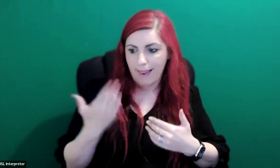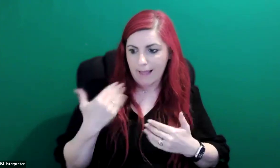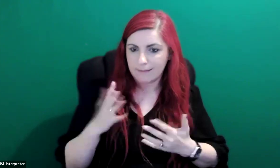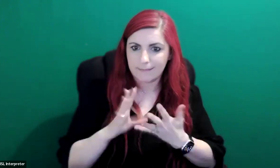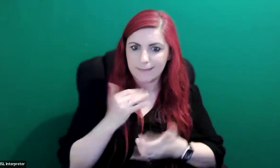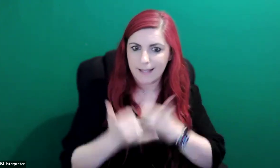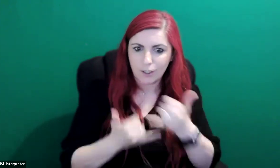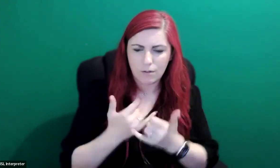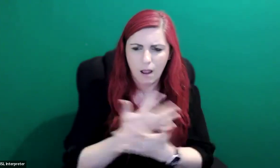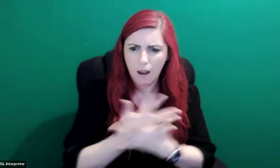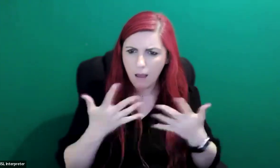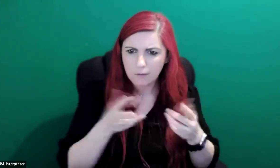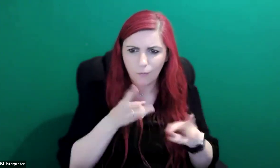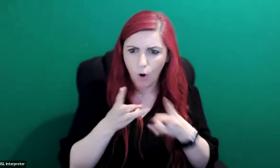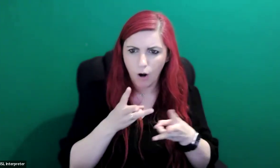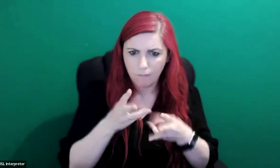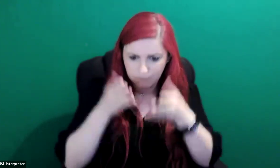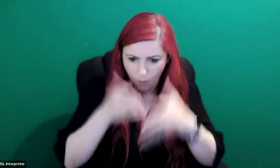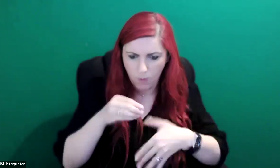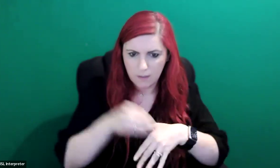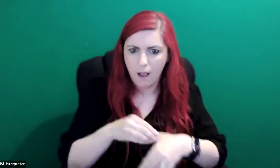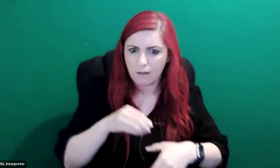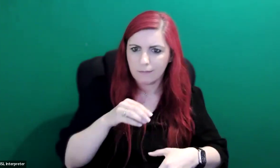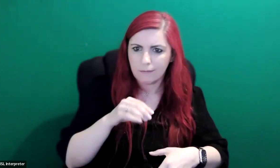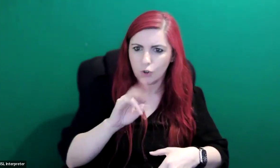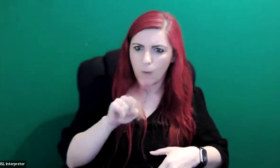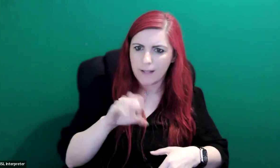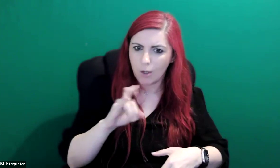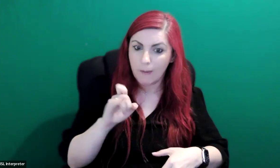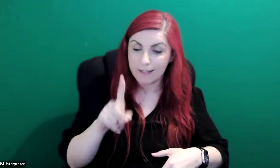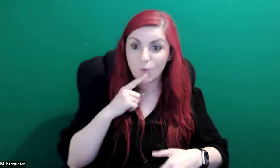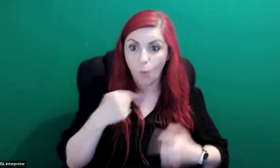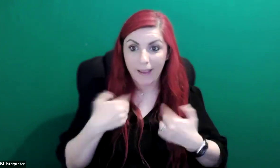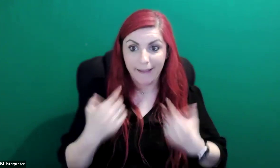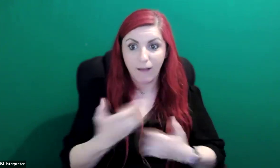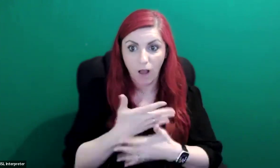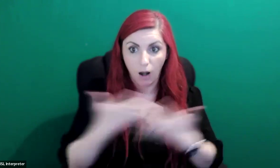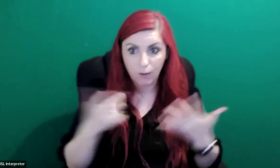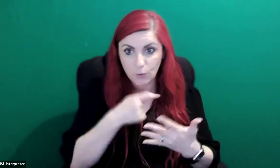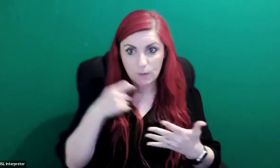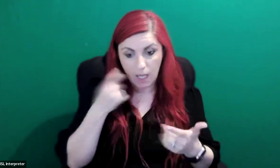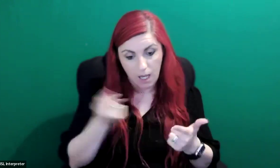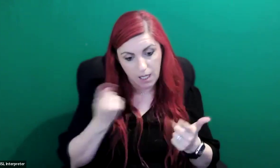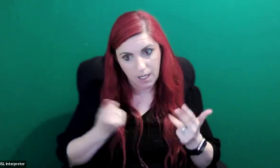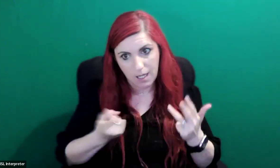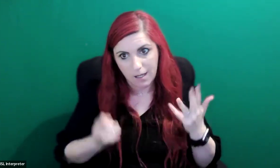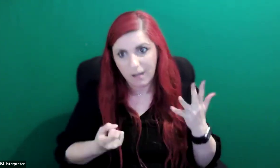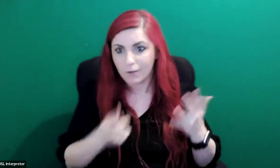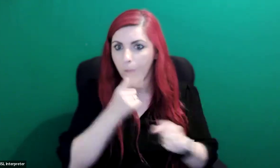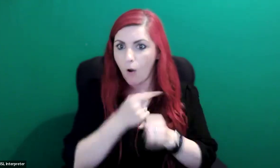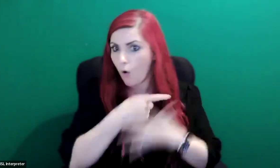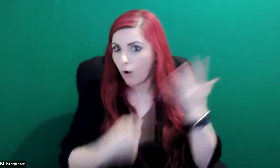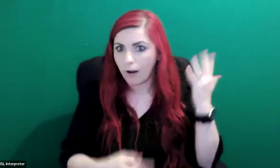done extensive work on the CRPD in IREC. So we do have a lot to say on all of the articles in the